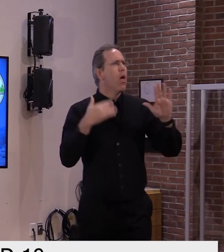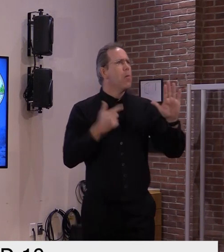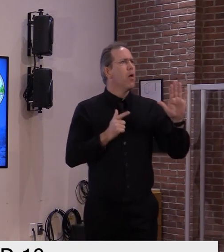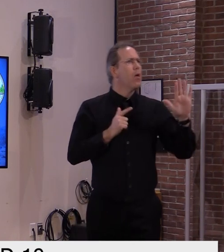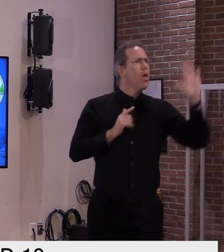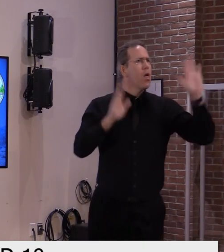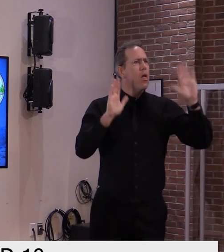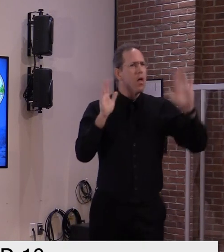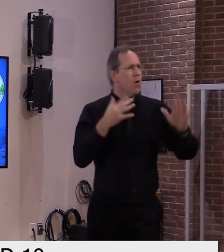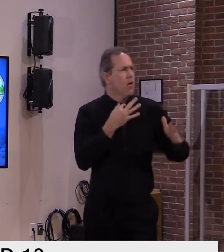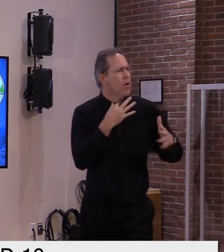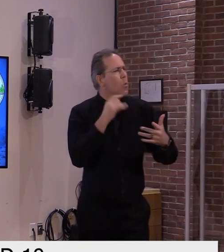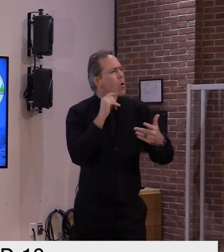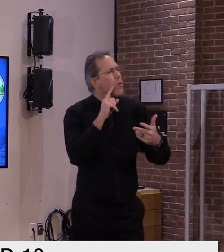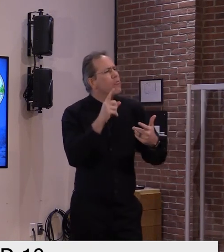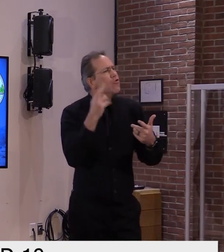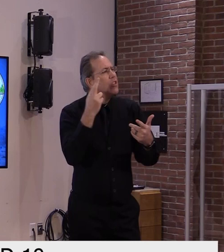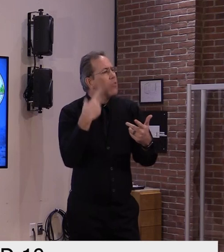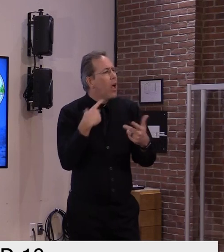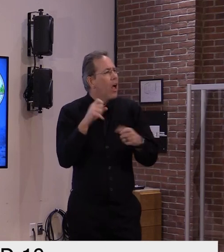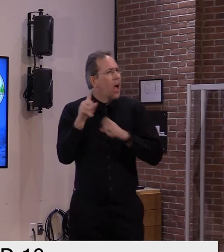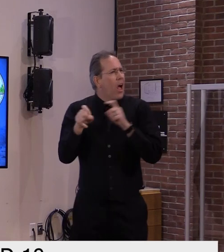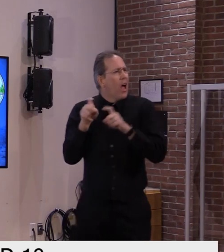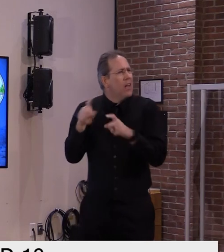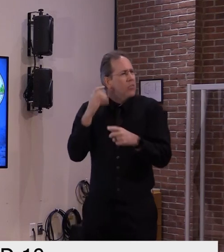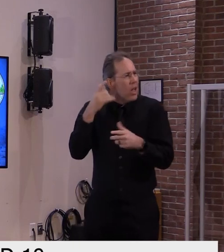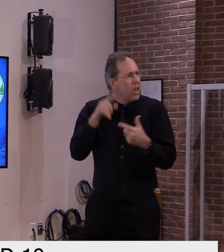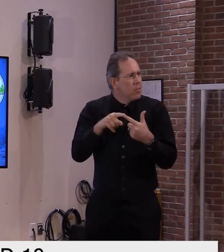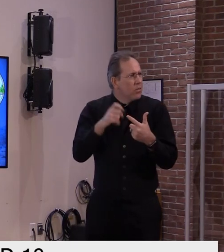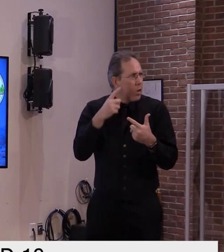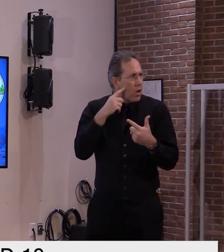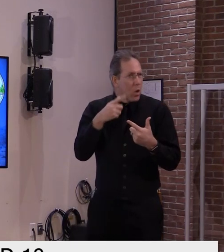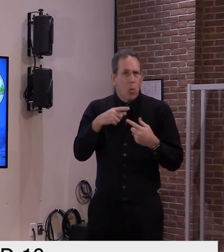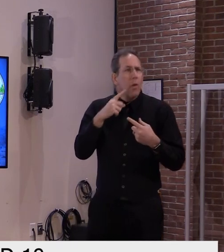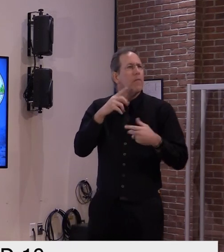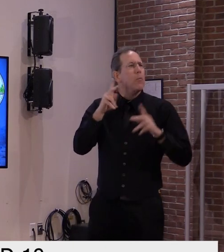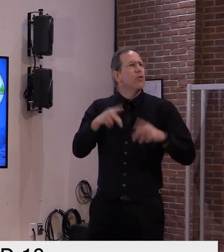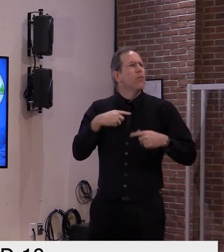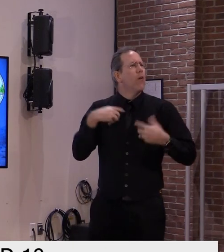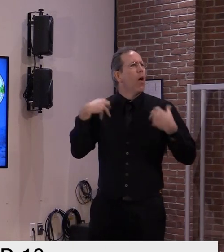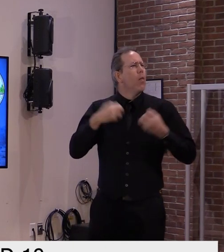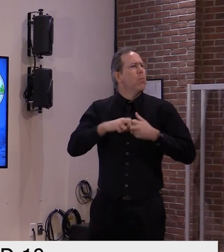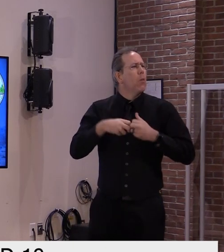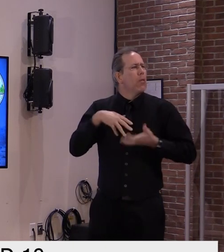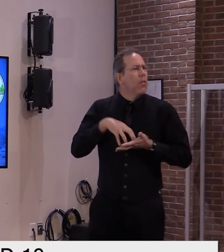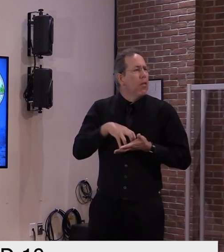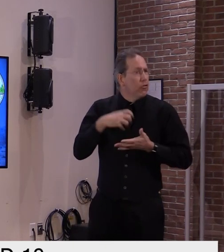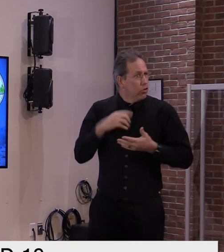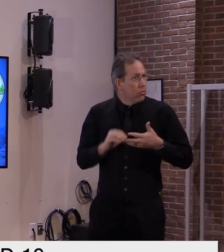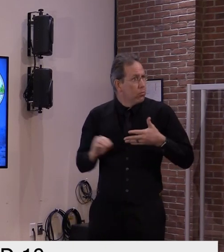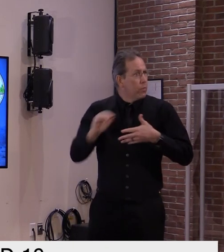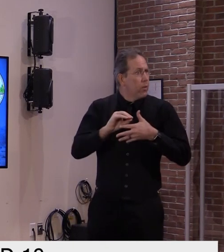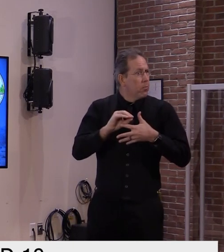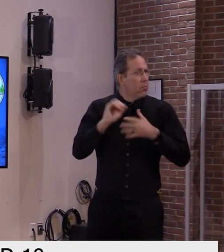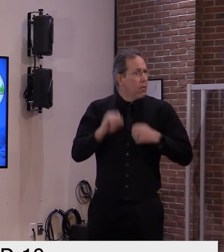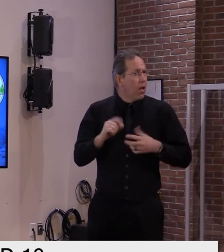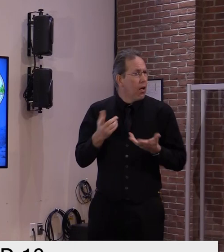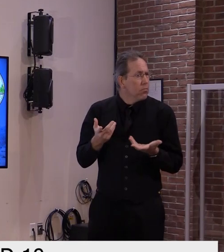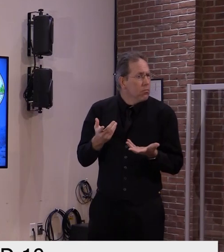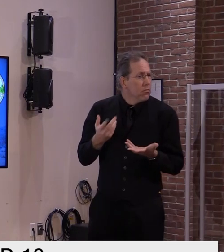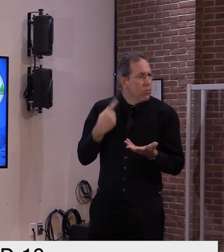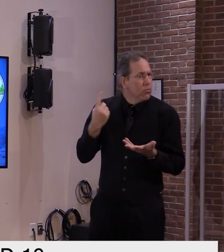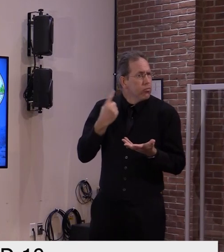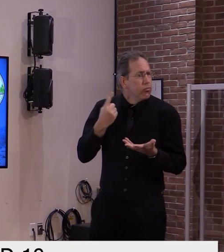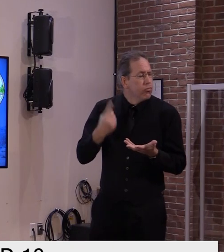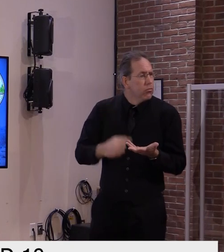underlying health conditions. And so it's not just the teachers. It's other groups or other people who might think they are